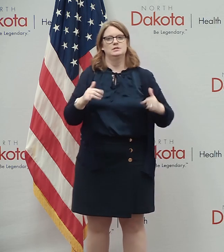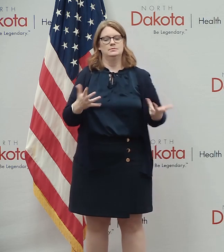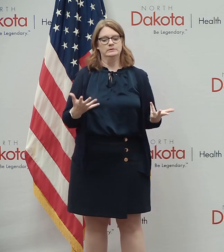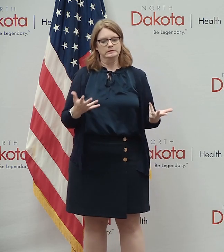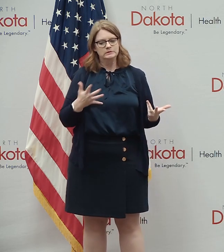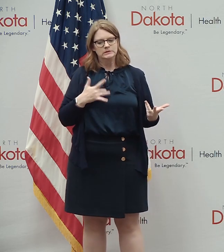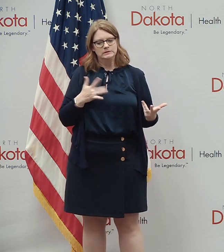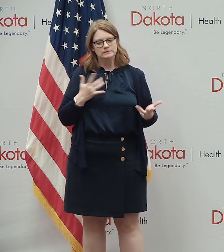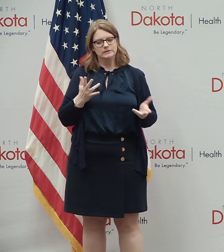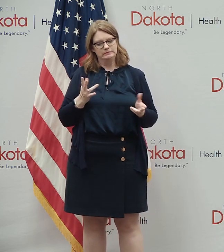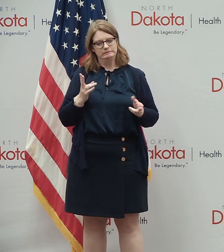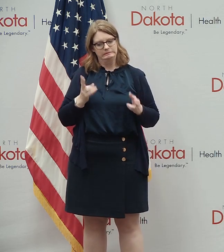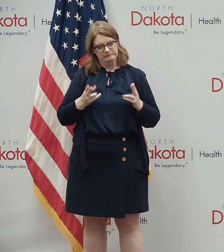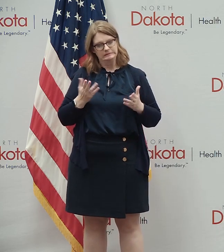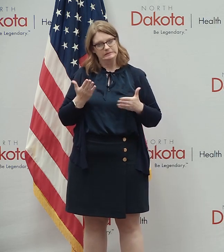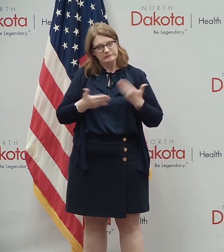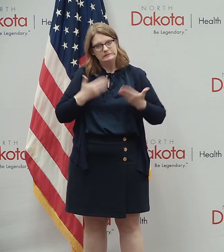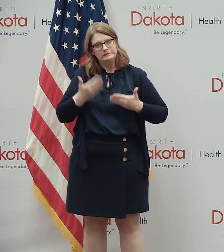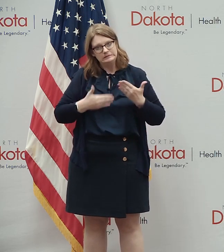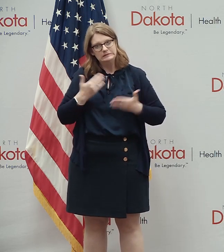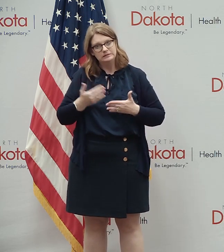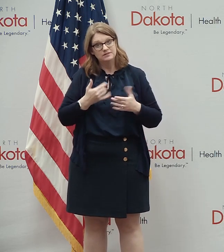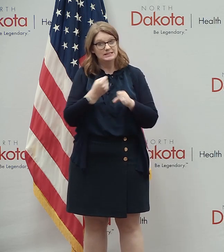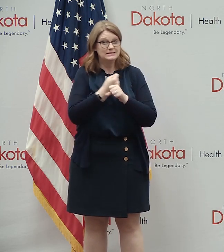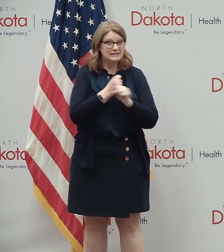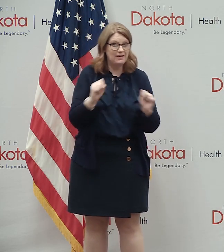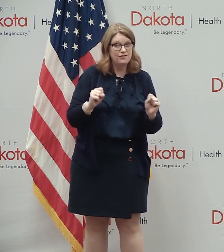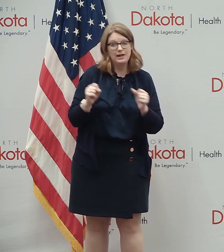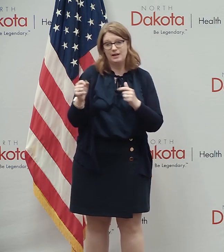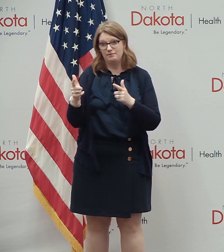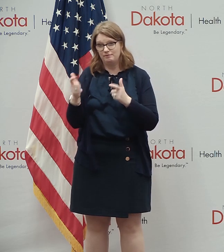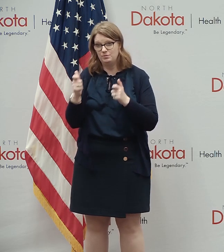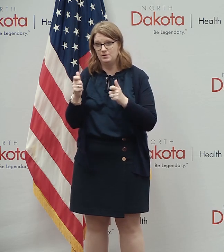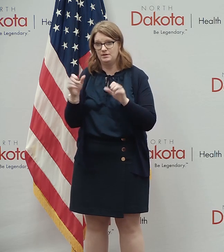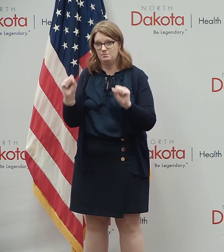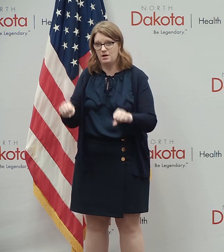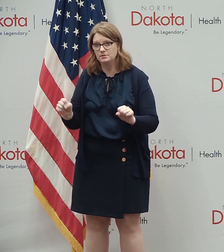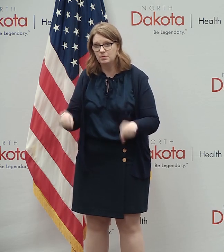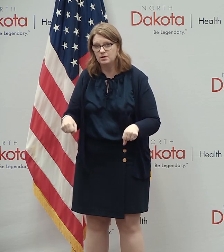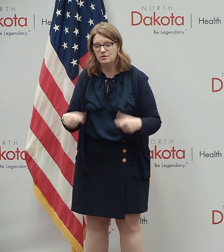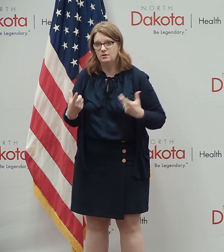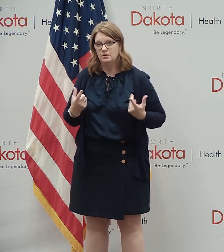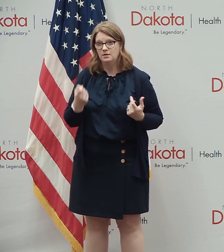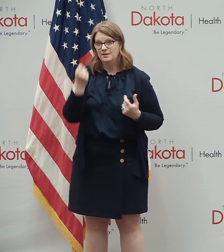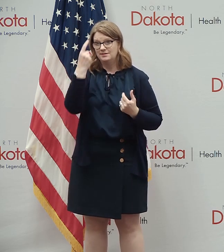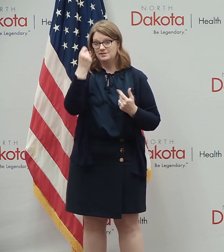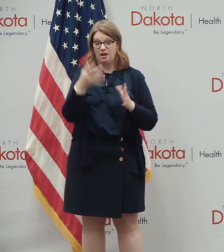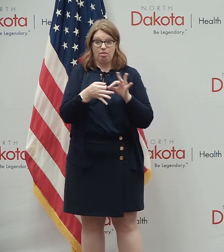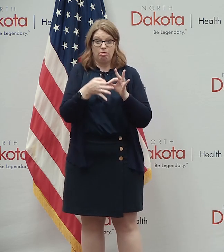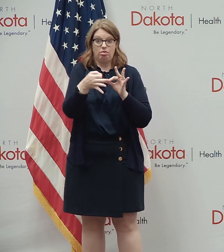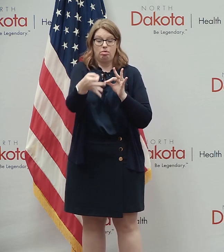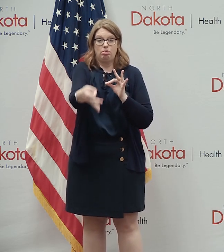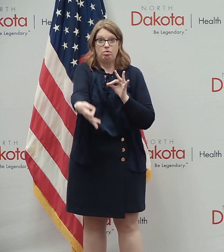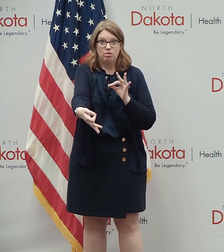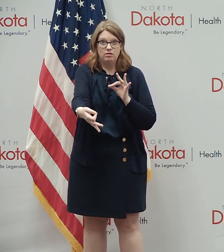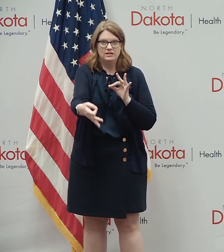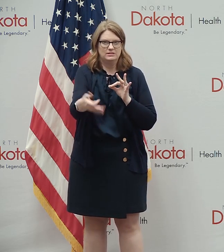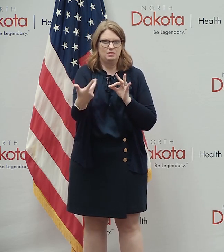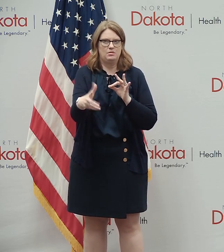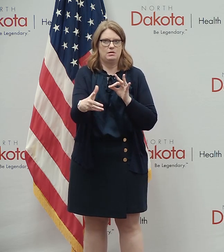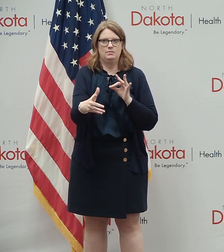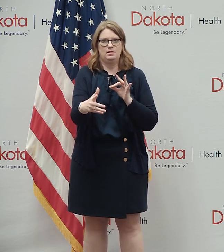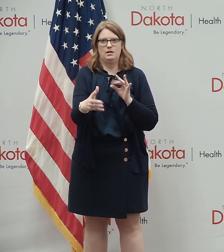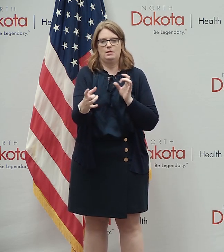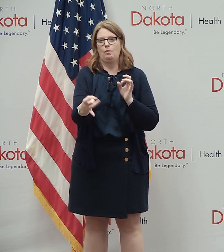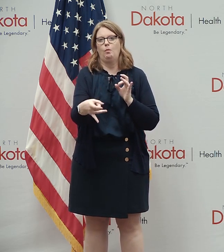to get started as quickly as we can, but as safely as we can, to make sure that these delays are not going to be